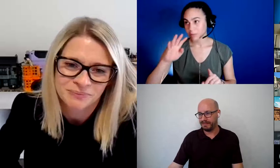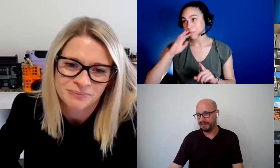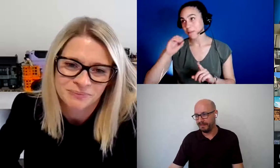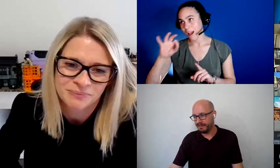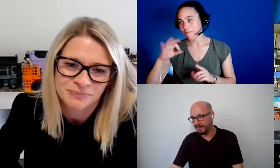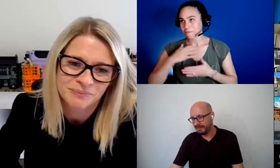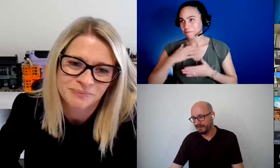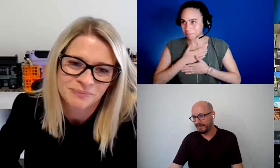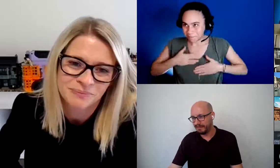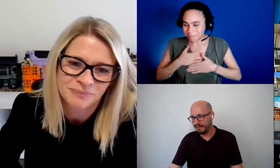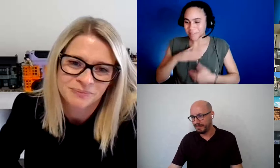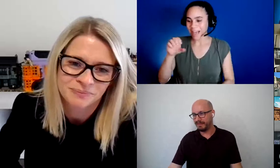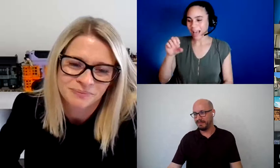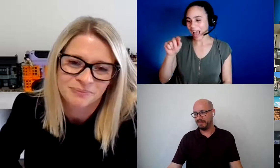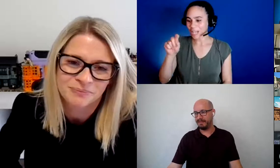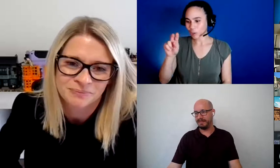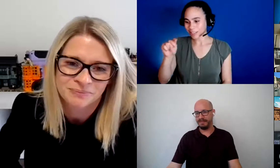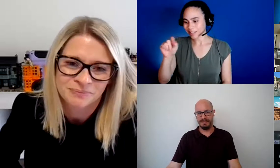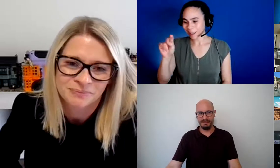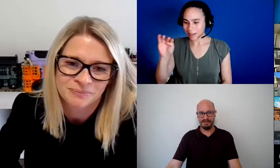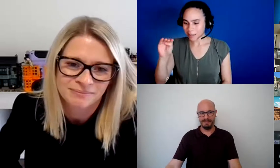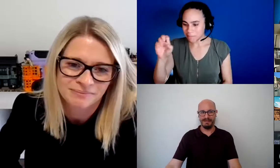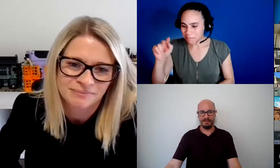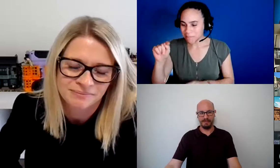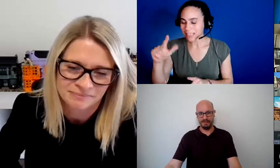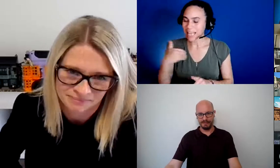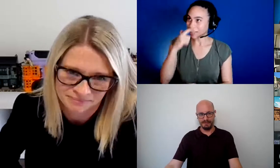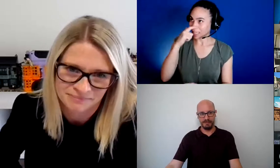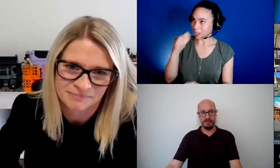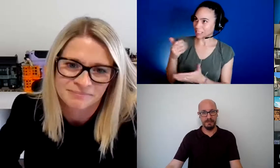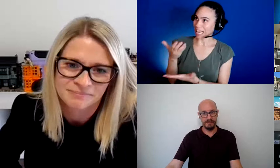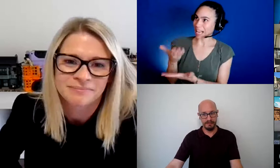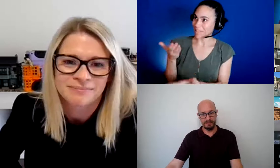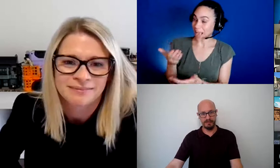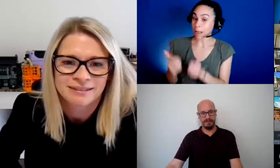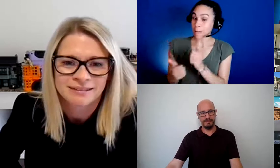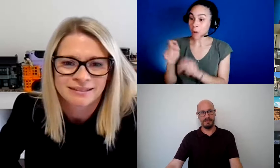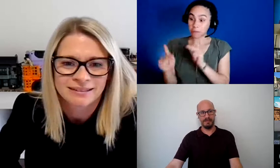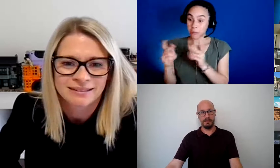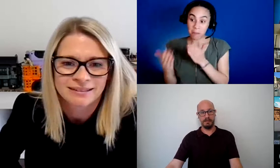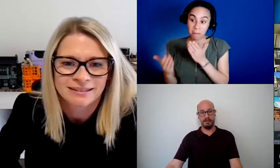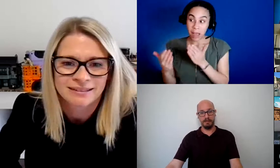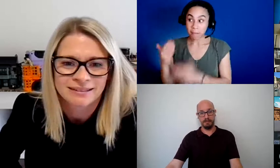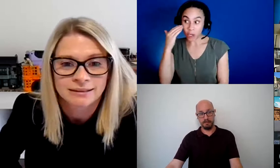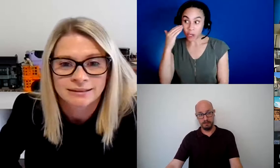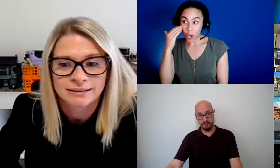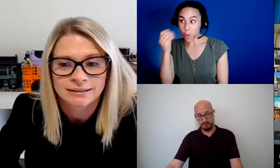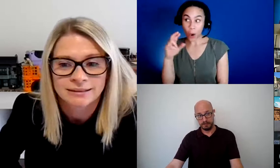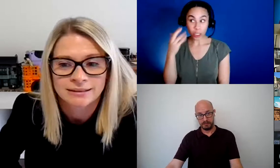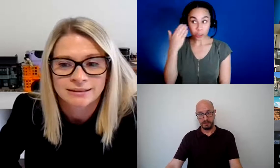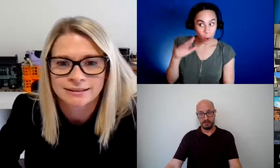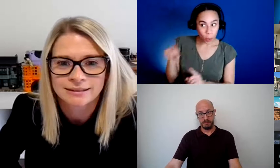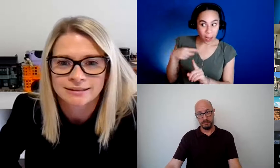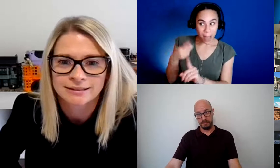there's an interesting fun fact that most people may or may not know about you, as well as perhaps your previous